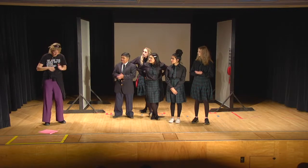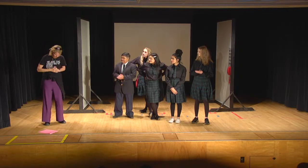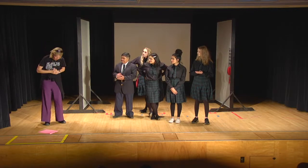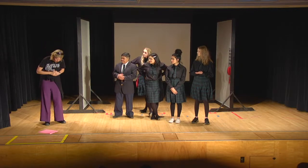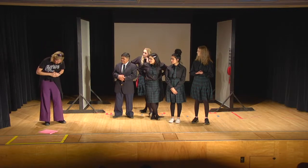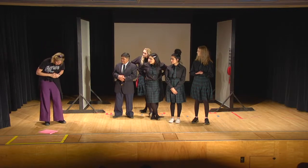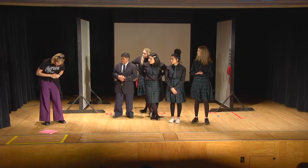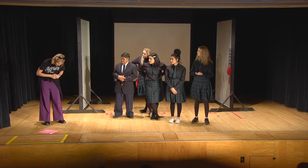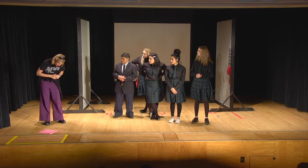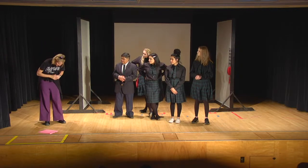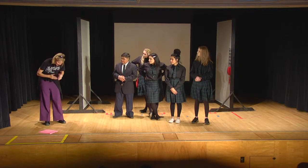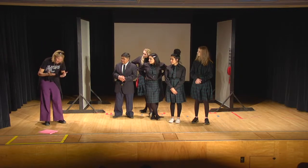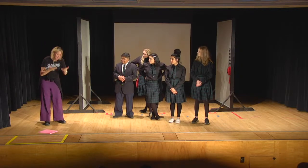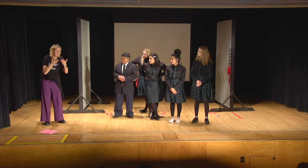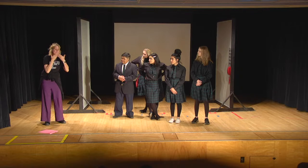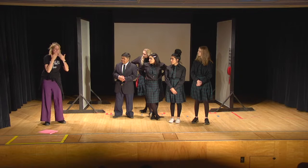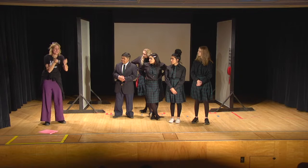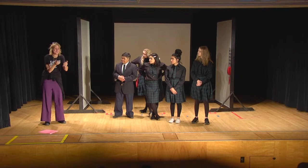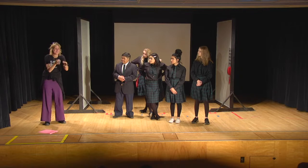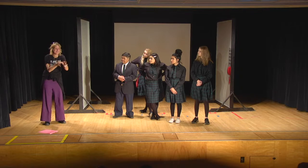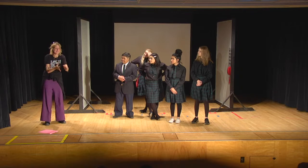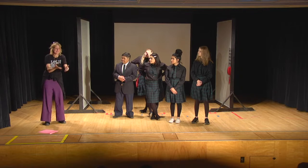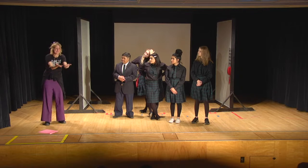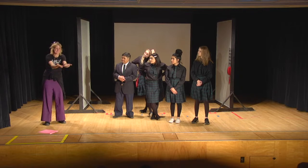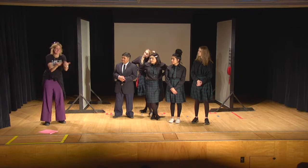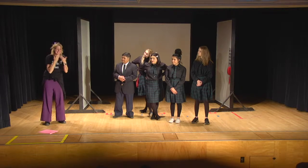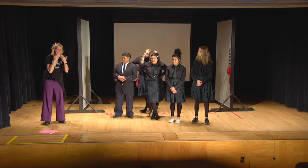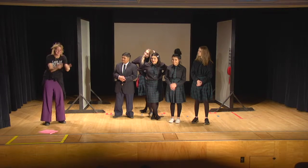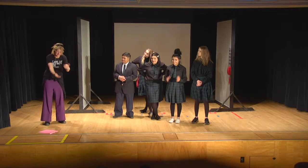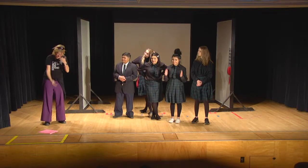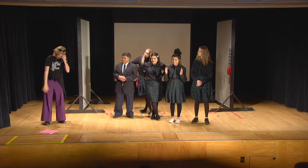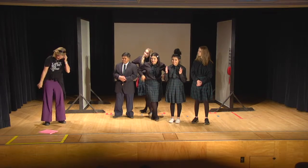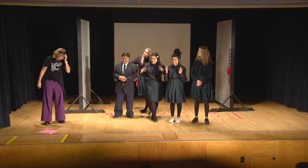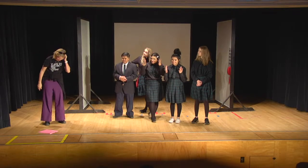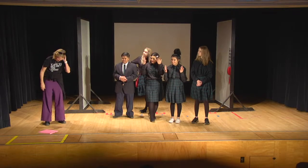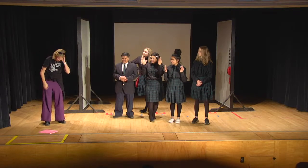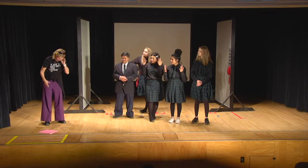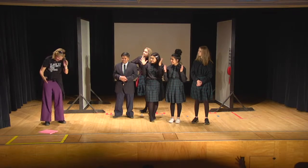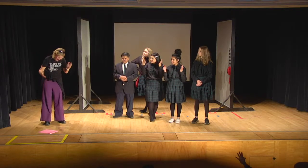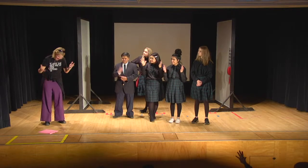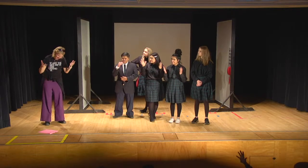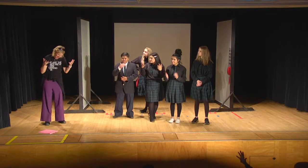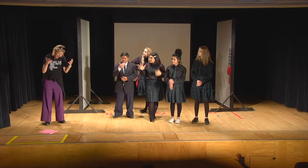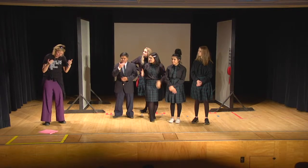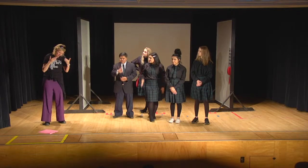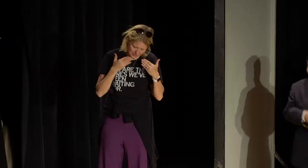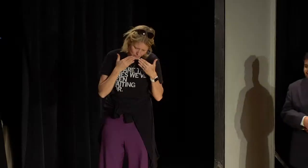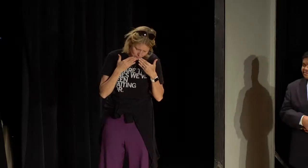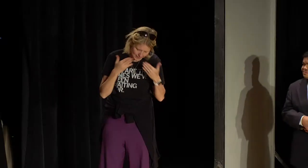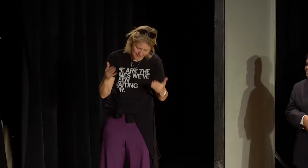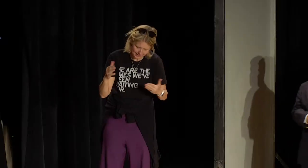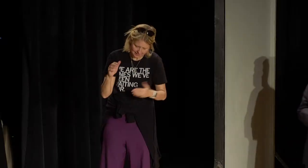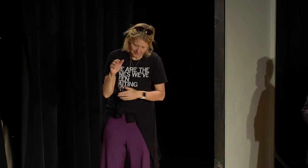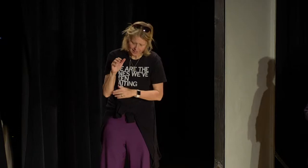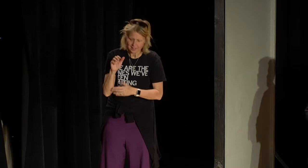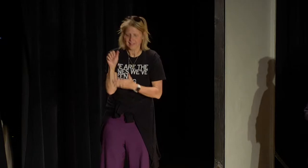So we videoed the performance. Thank you so much to our interpreters. Thank you for that. And I also would like